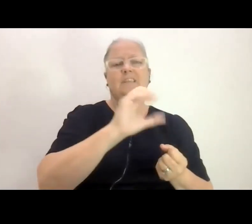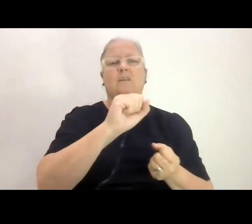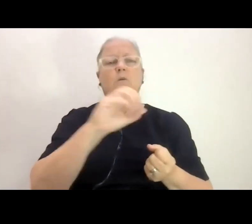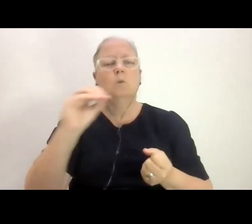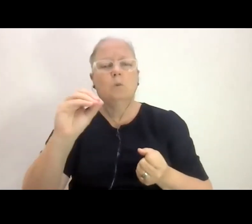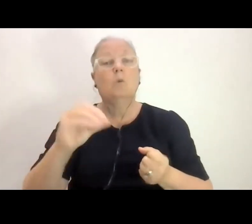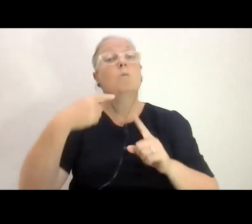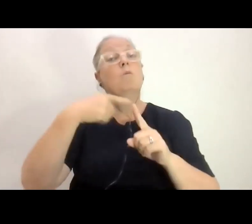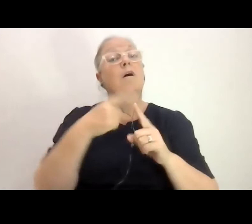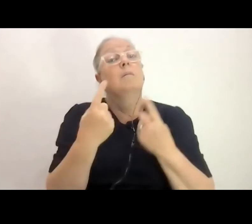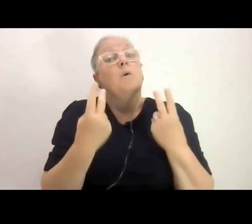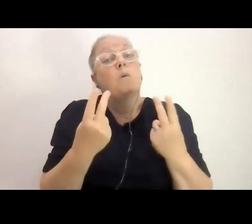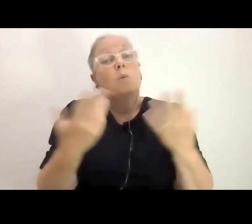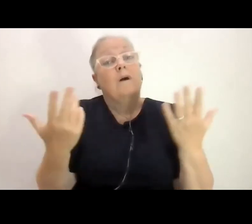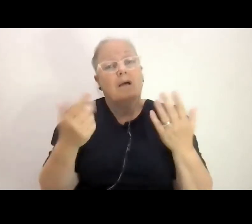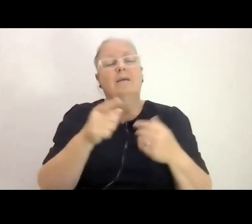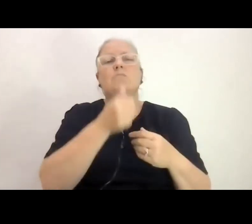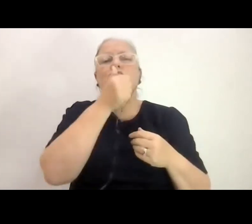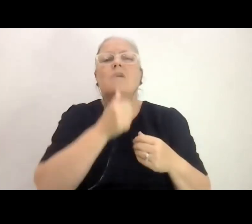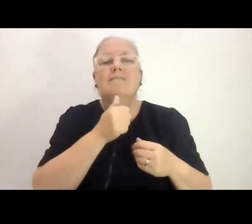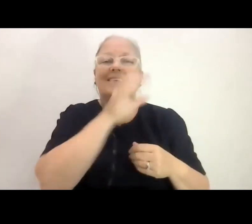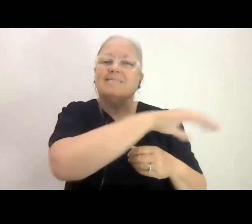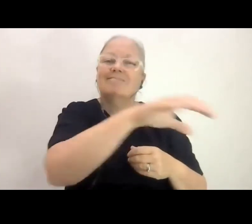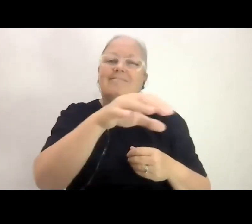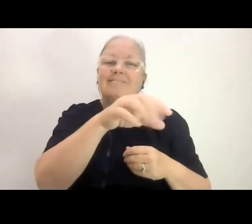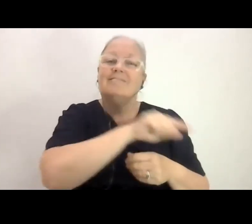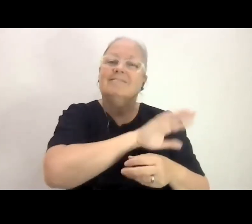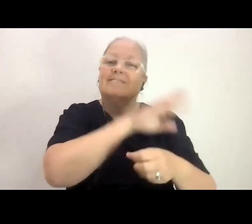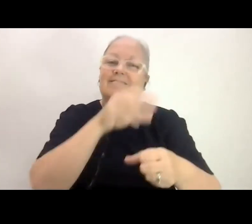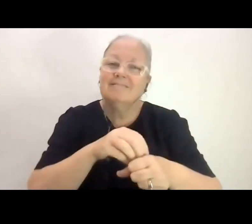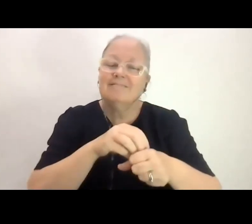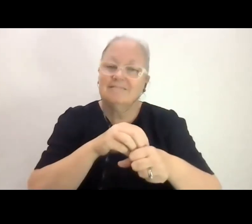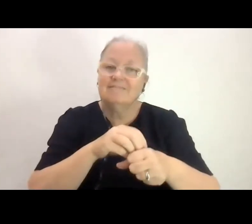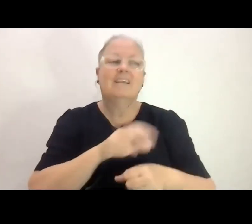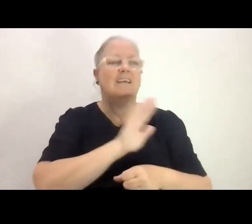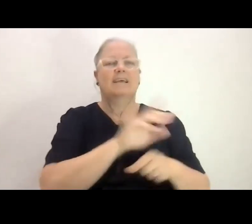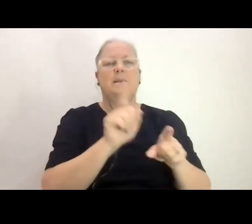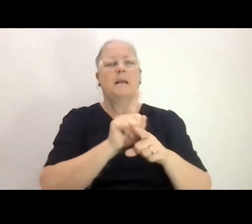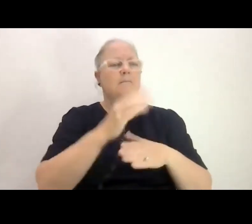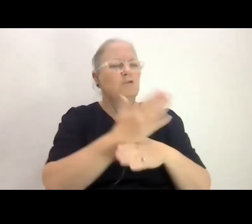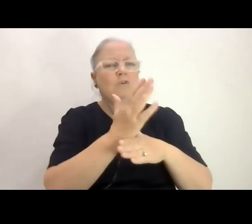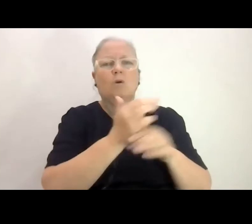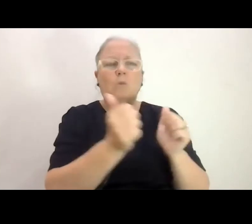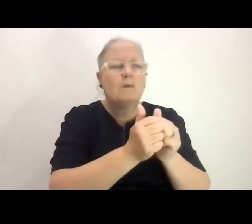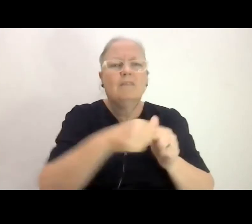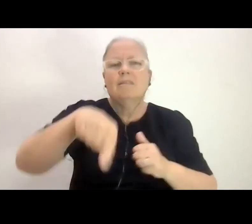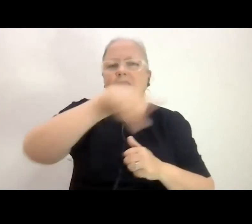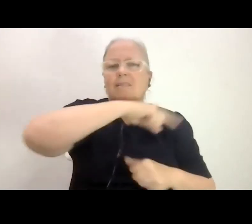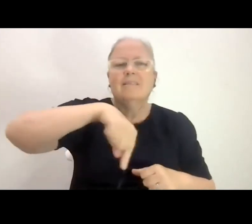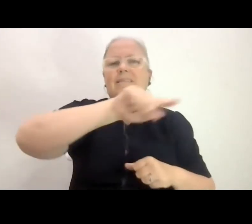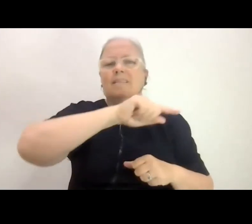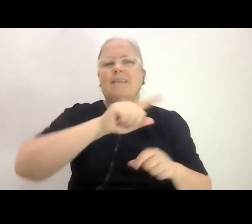the important role that private sector plays in all of this, and the shared role that they play working together in coordination